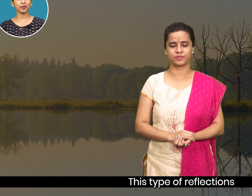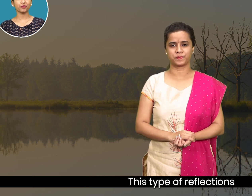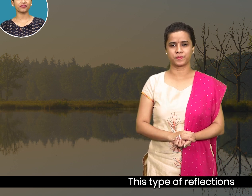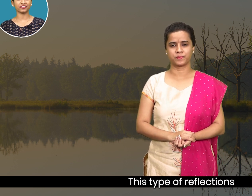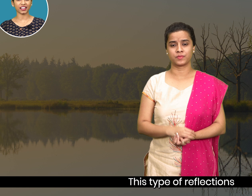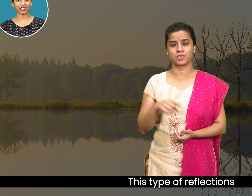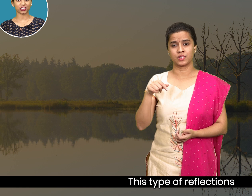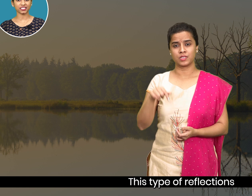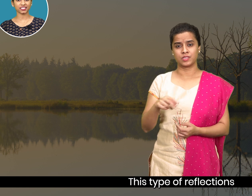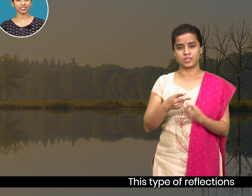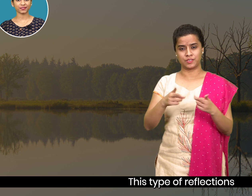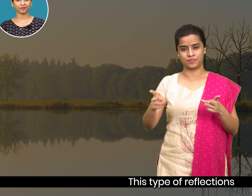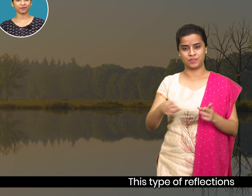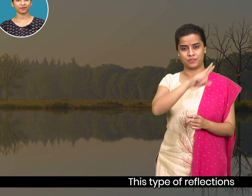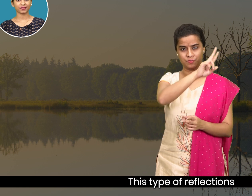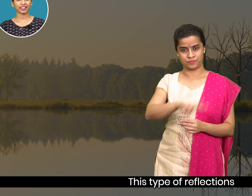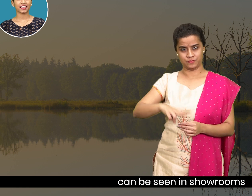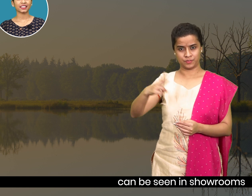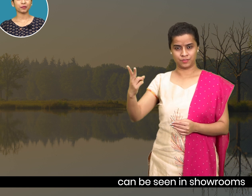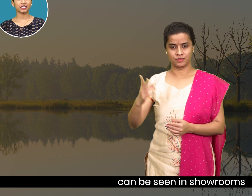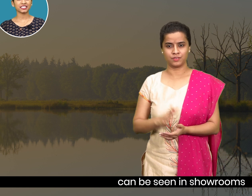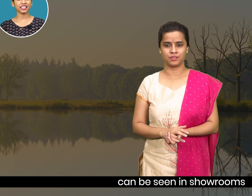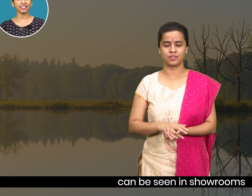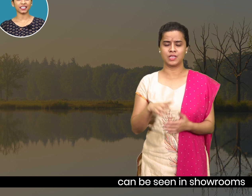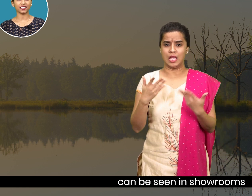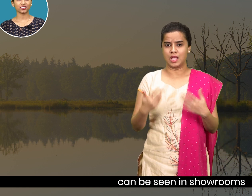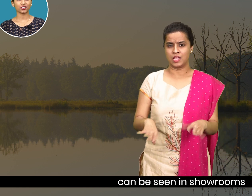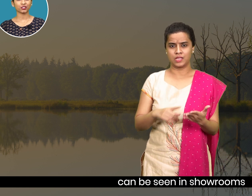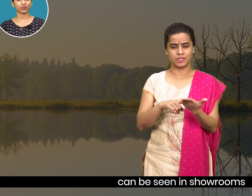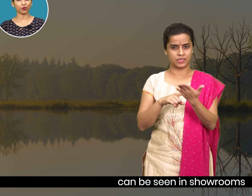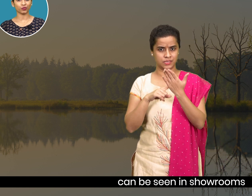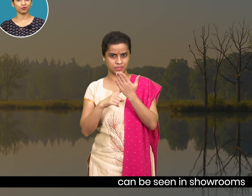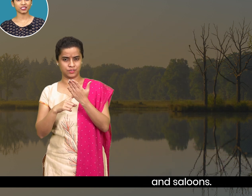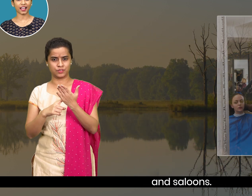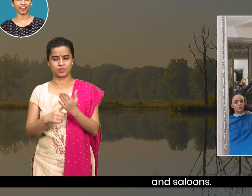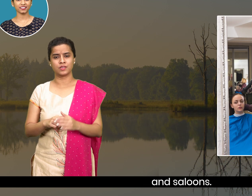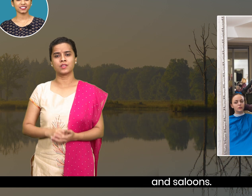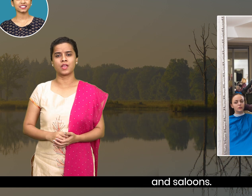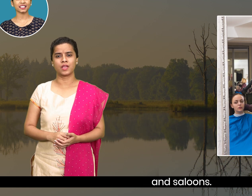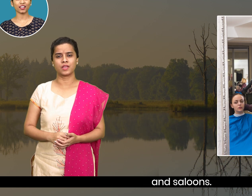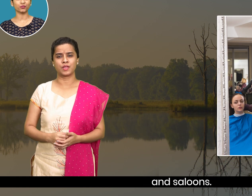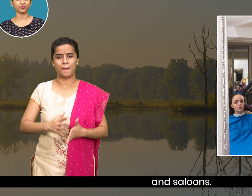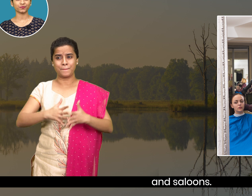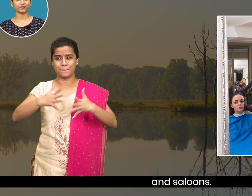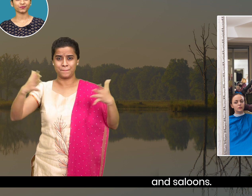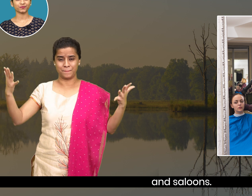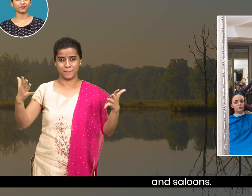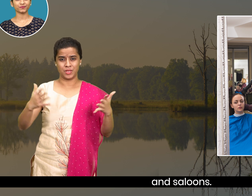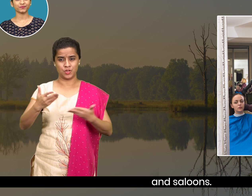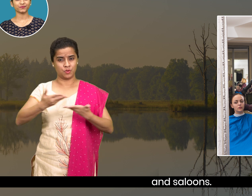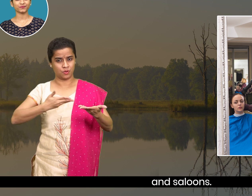This type of reflections can be seen in showrooms and saloons.